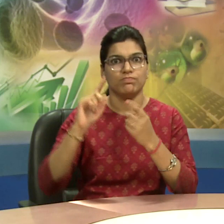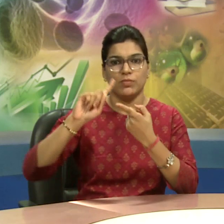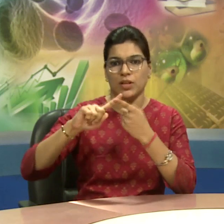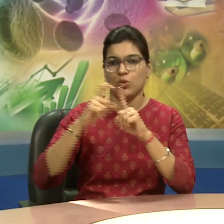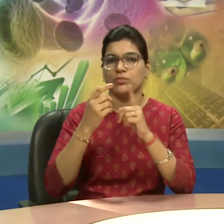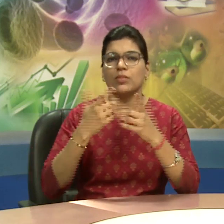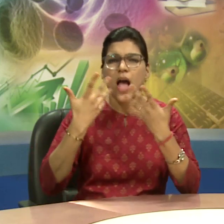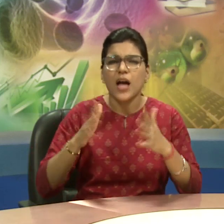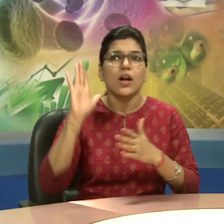redressal.